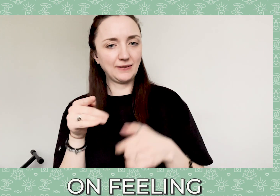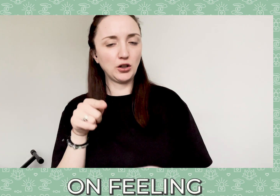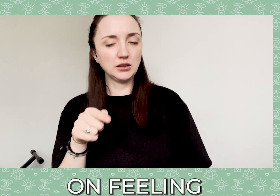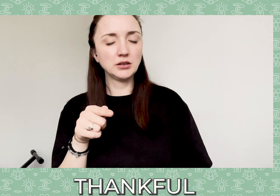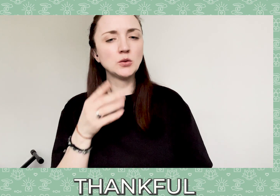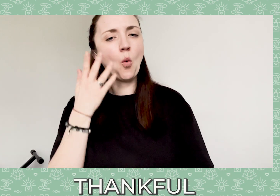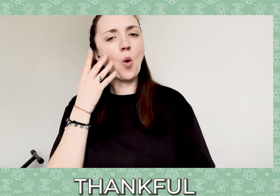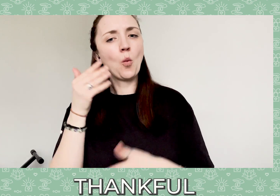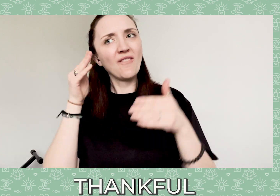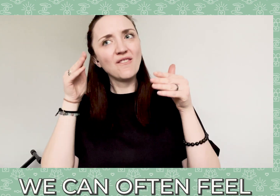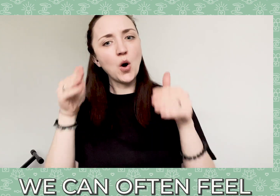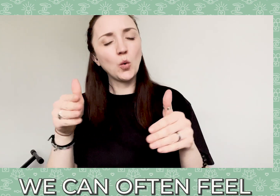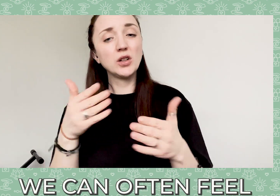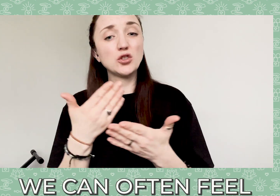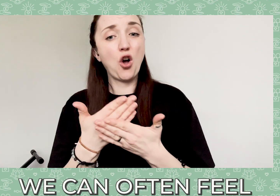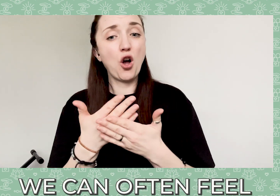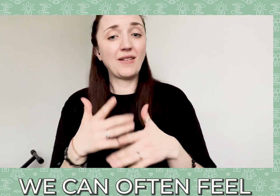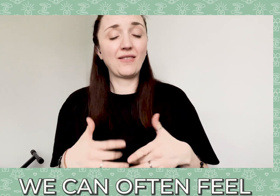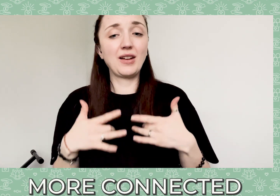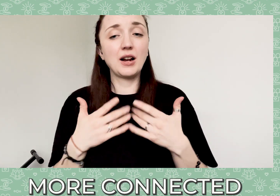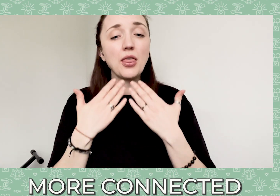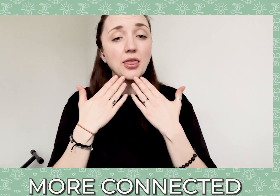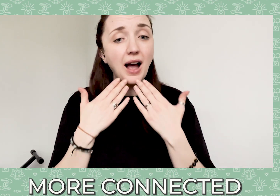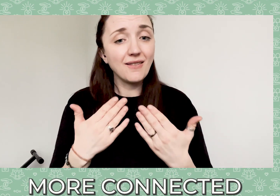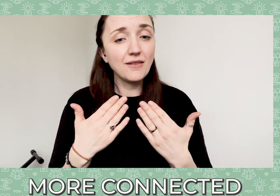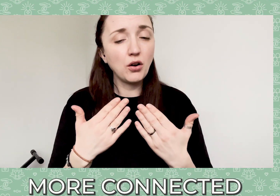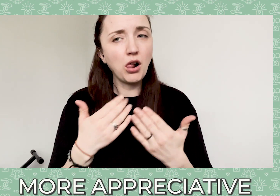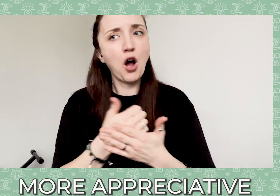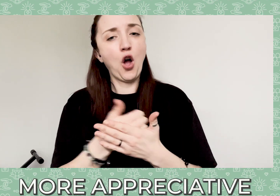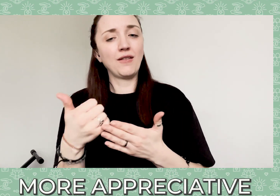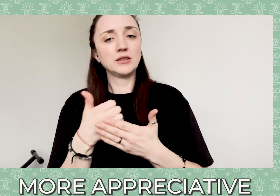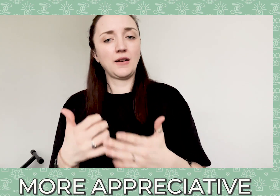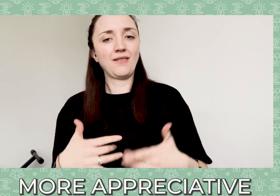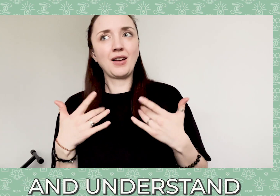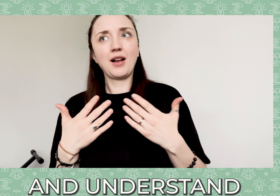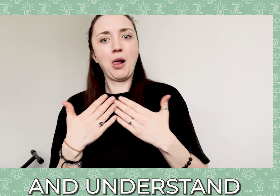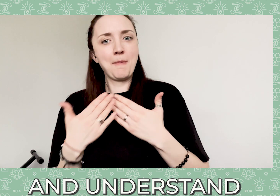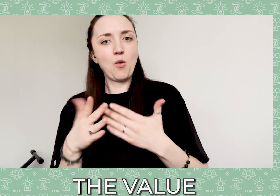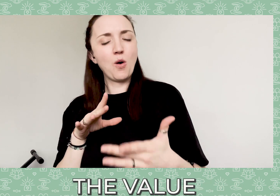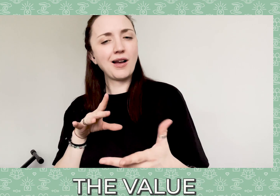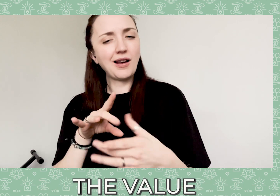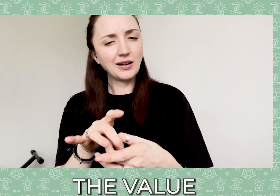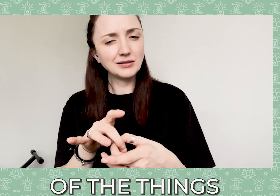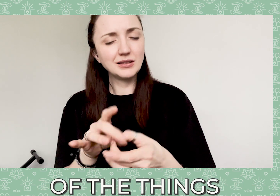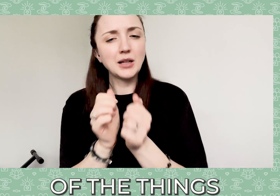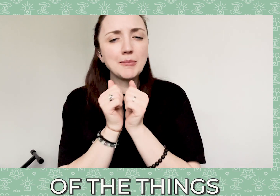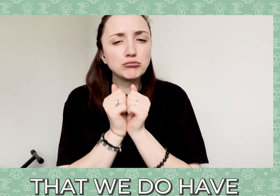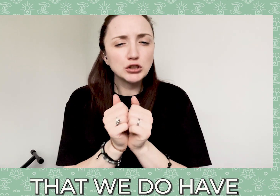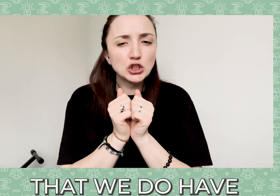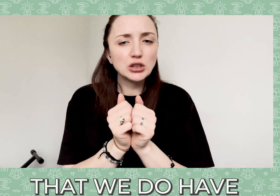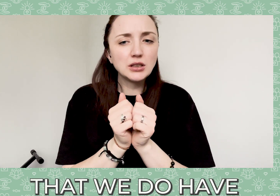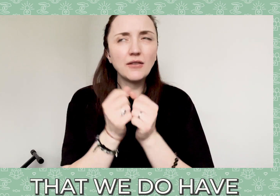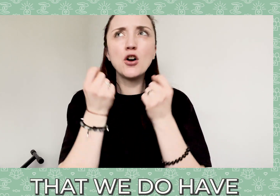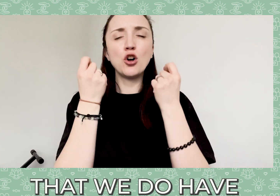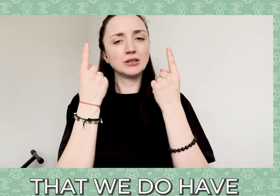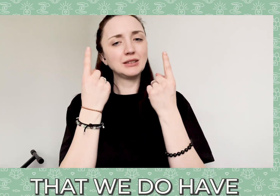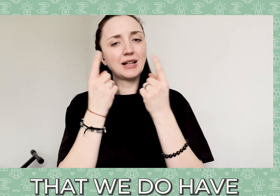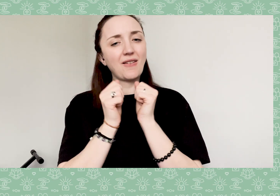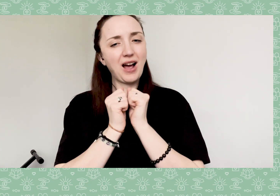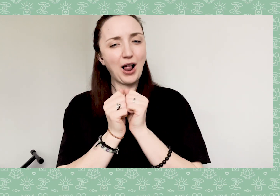on feeling thankful, we can often feel more connected, more appreciative, and understand the value of the things that we do have.